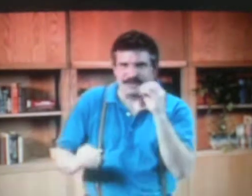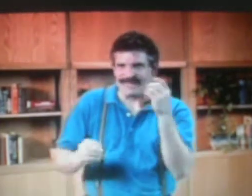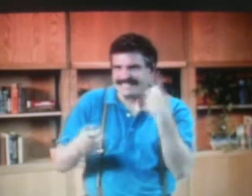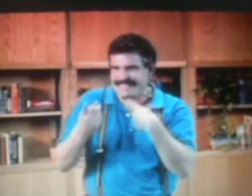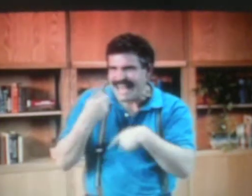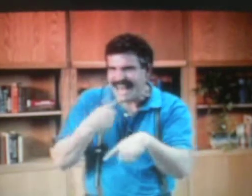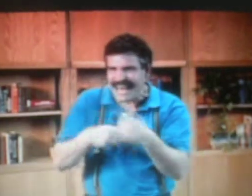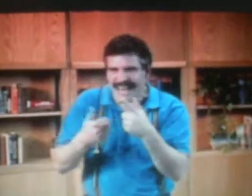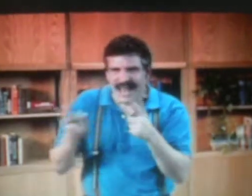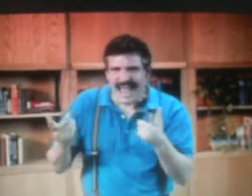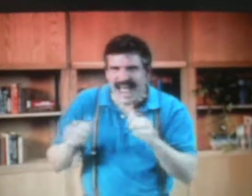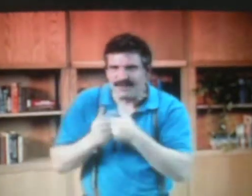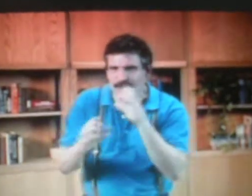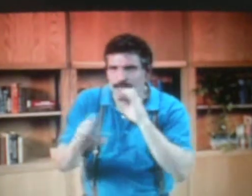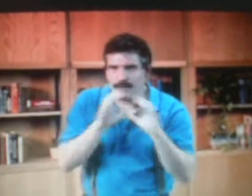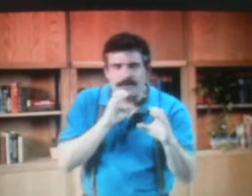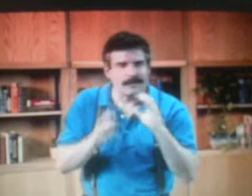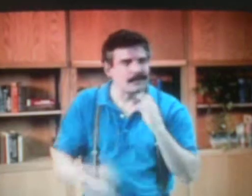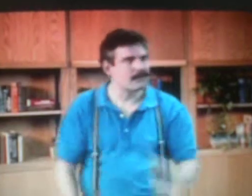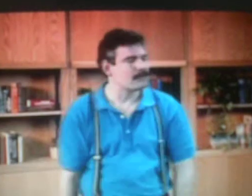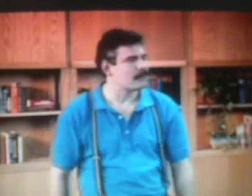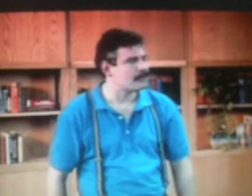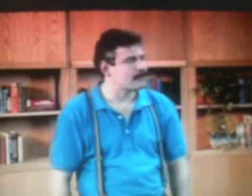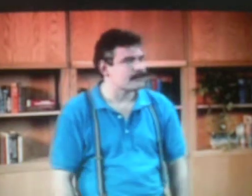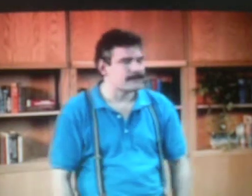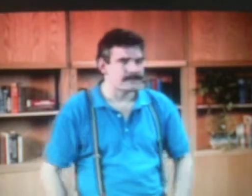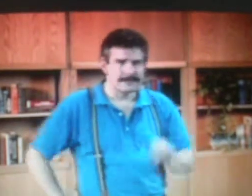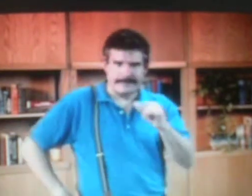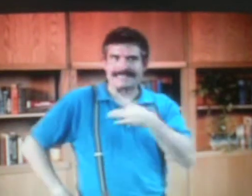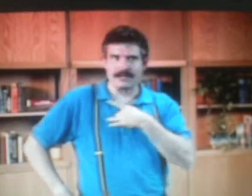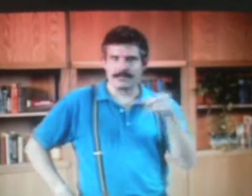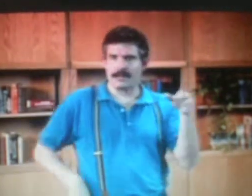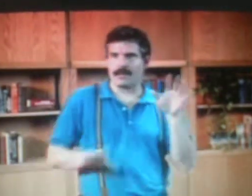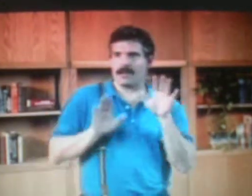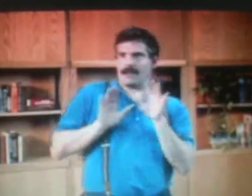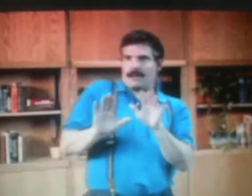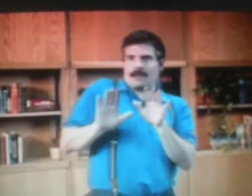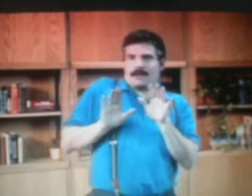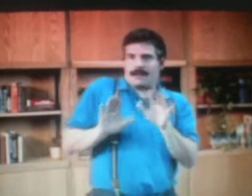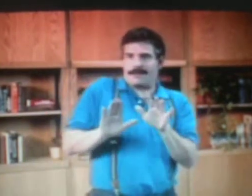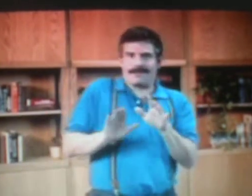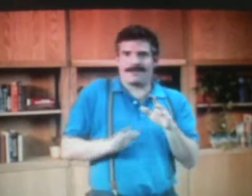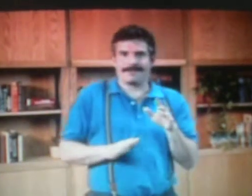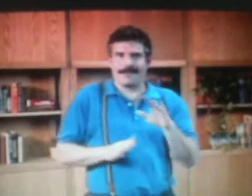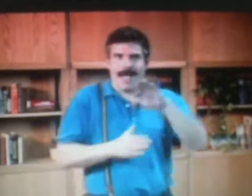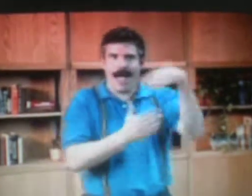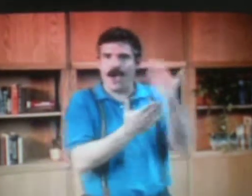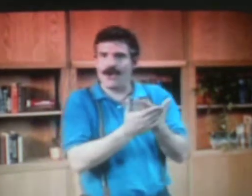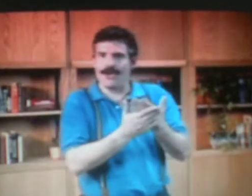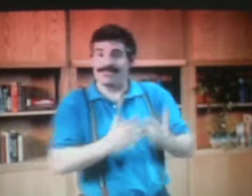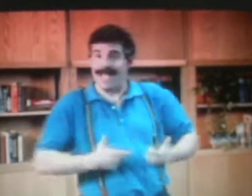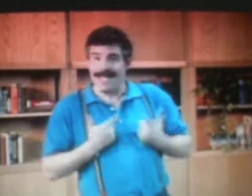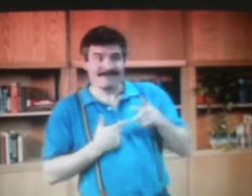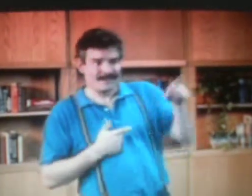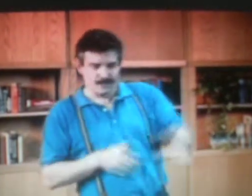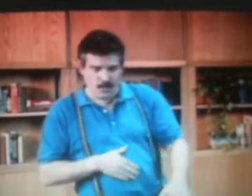hearing world? There's no deaf people. There's no signs. No one to communicate with. I was really surprised how they backed